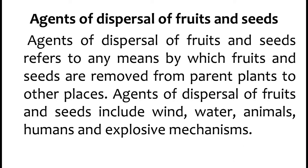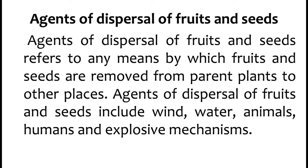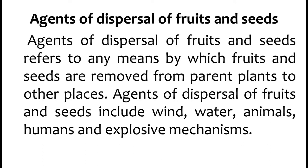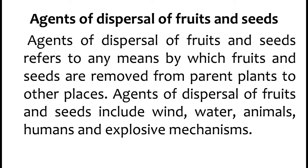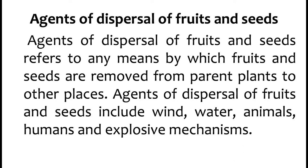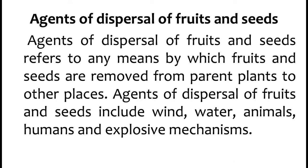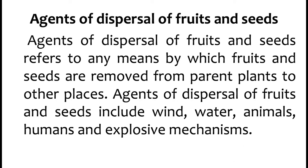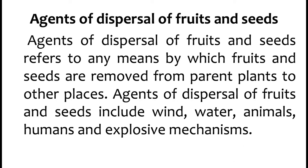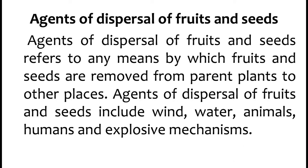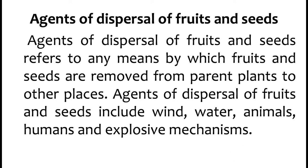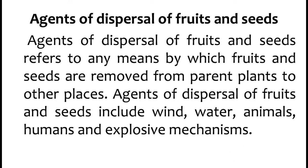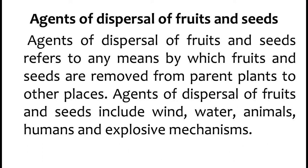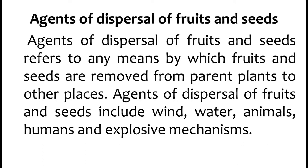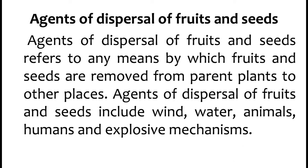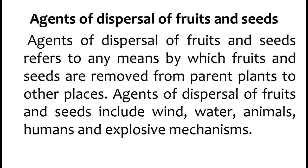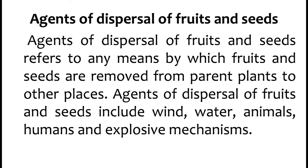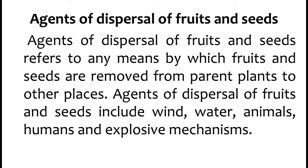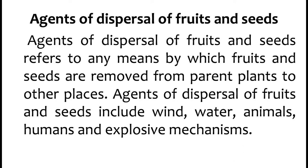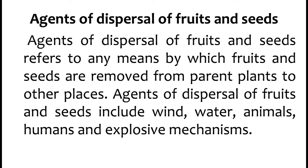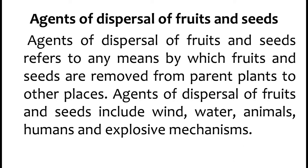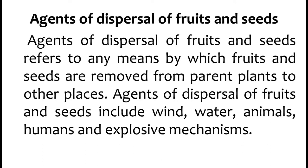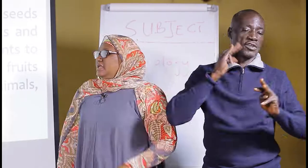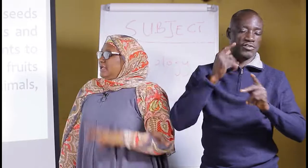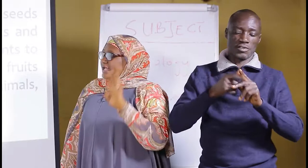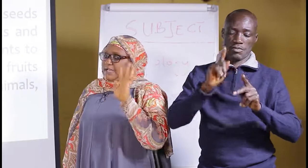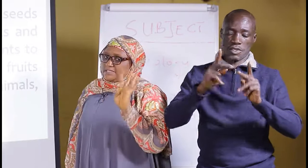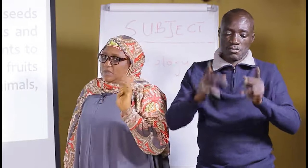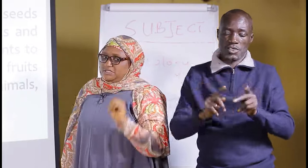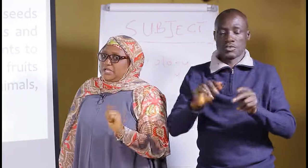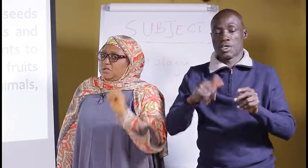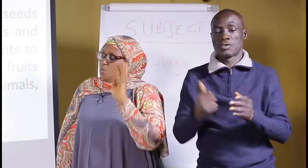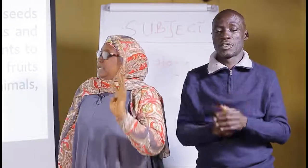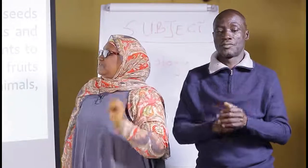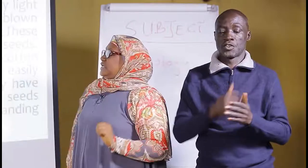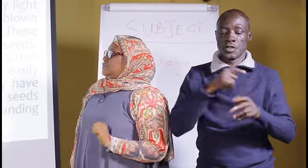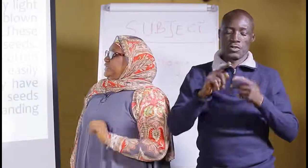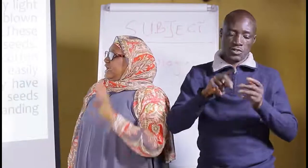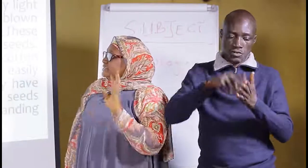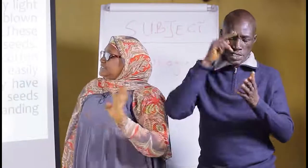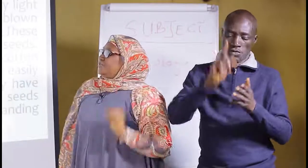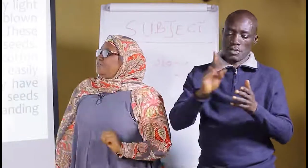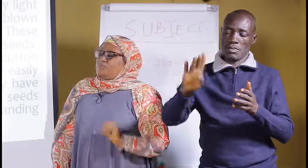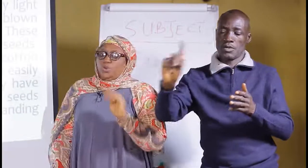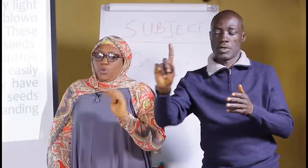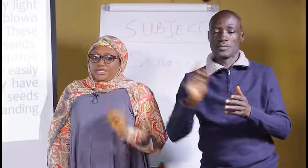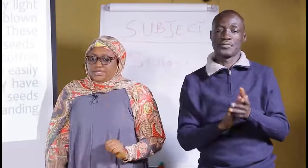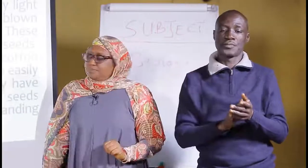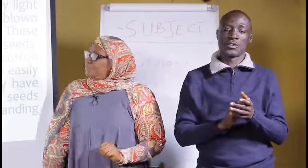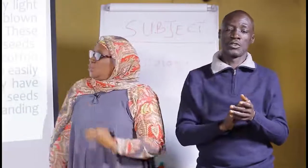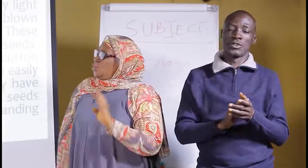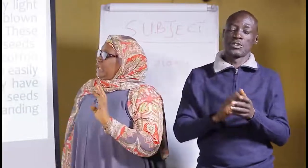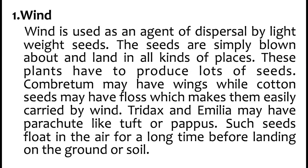explosive mechanism. So we have 4 agents of dispersal. Then let's now take one after the other and see.